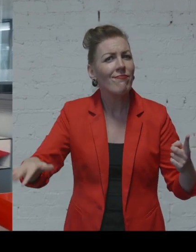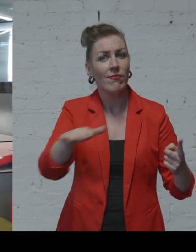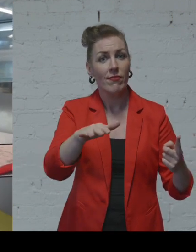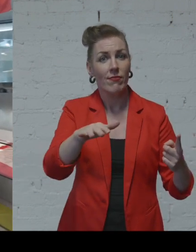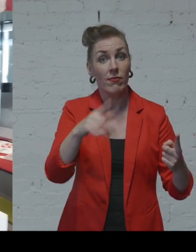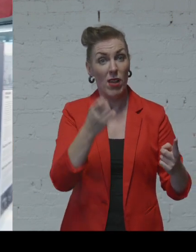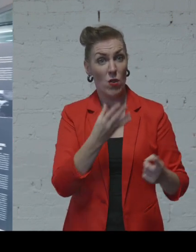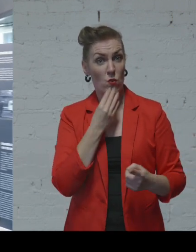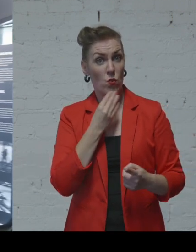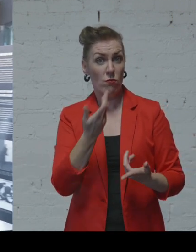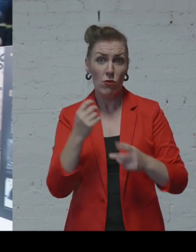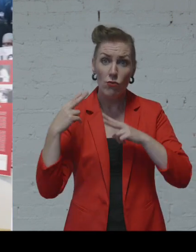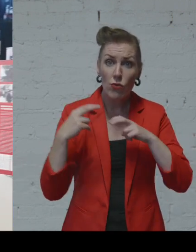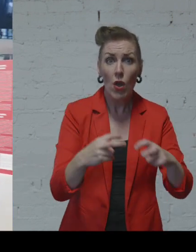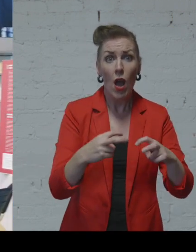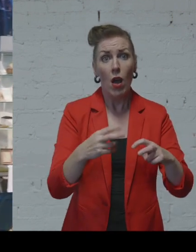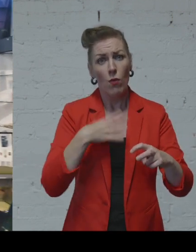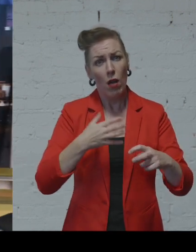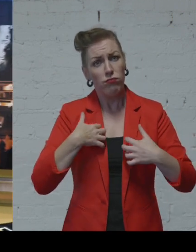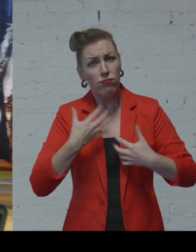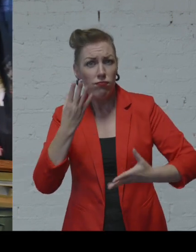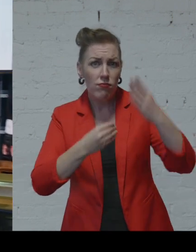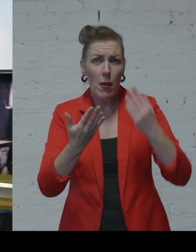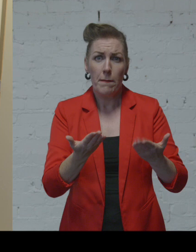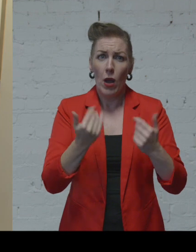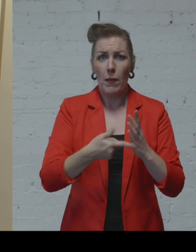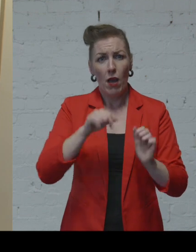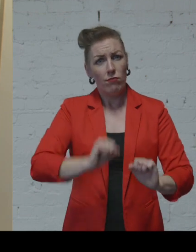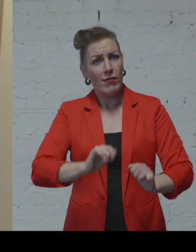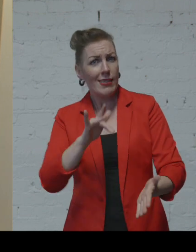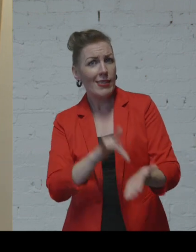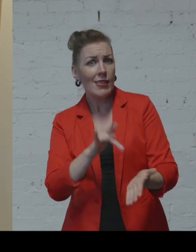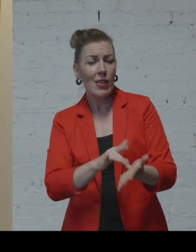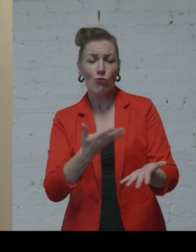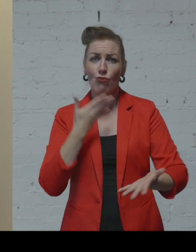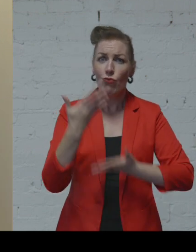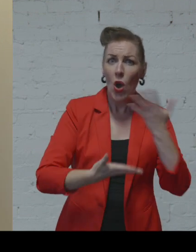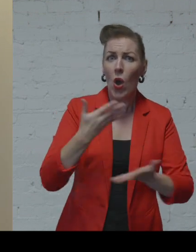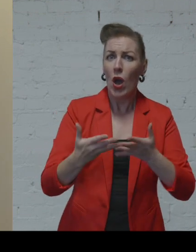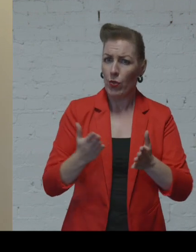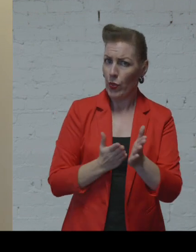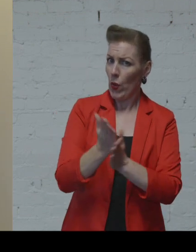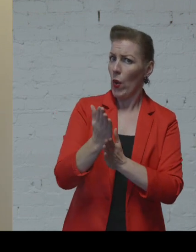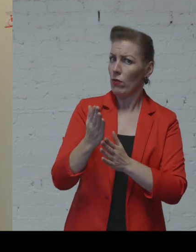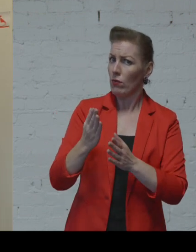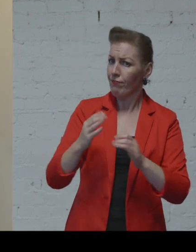researchers who want to learn more about the city and its story during the conflict. Please take the stairs or lift down to the ground floor.